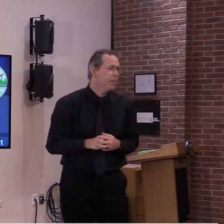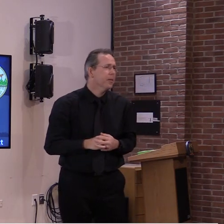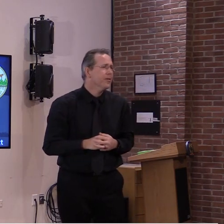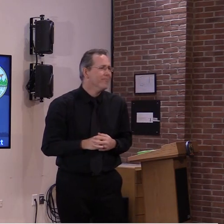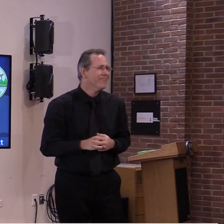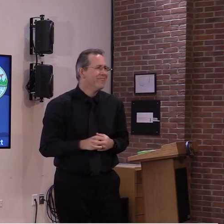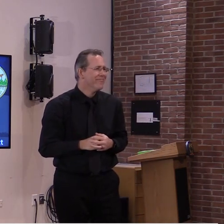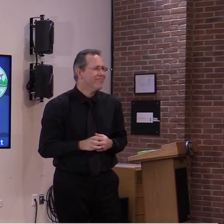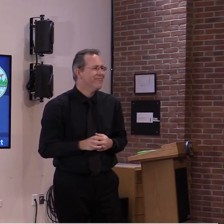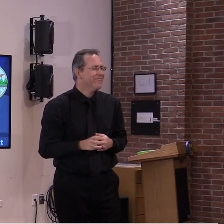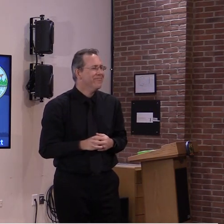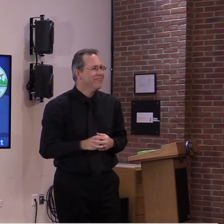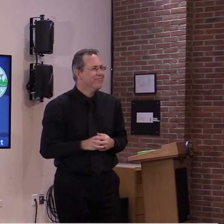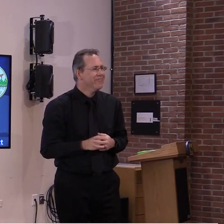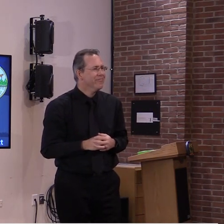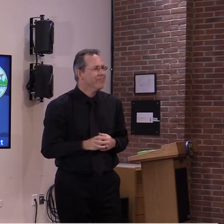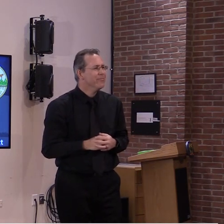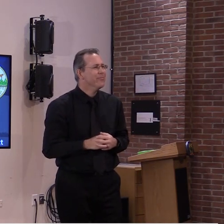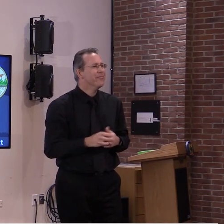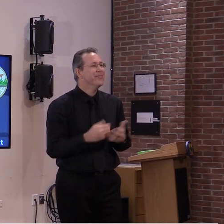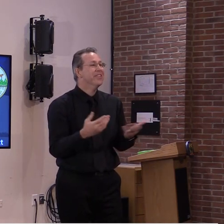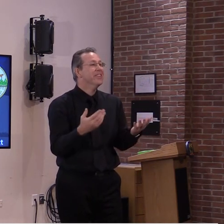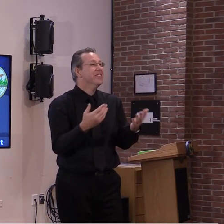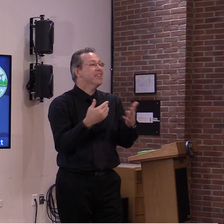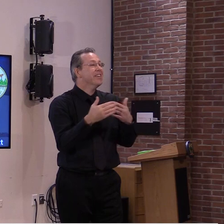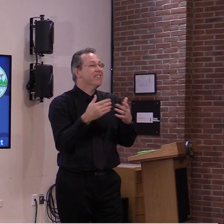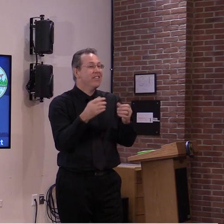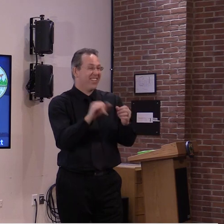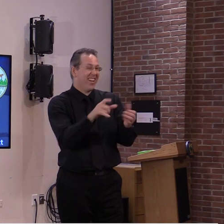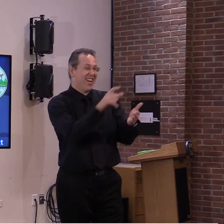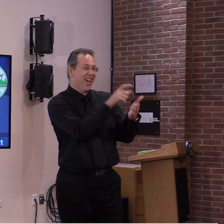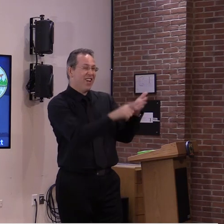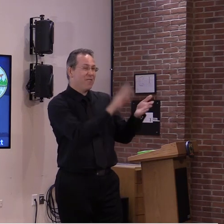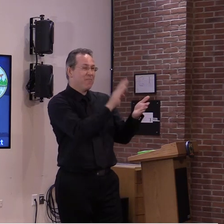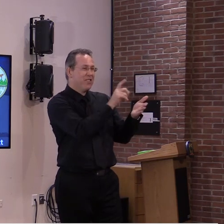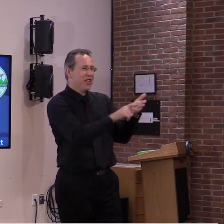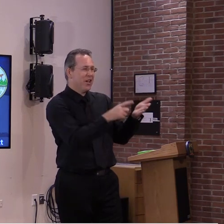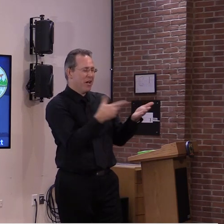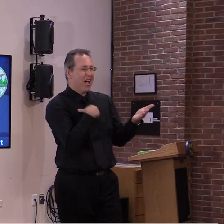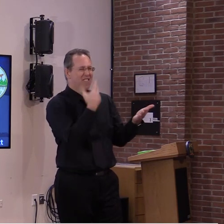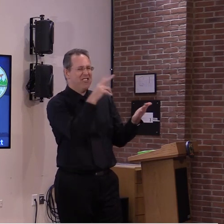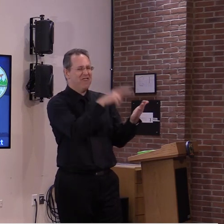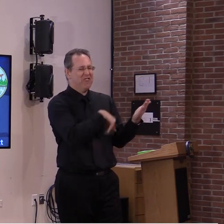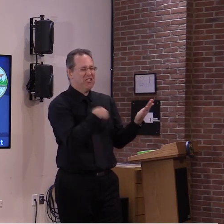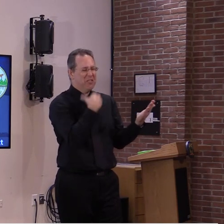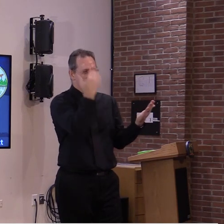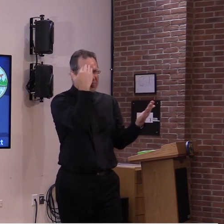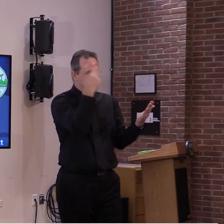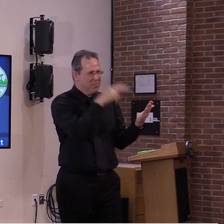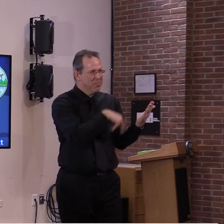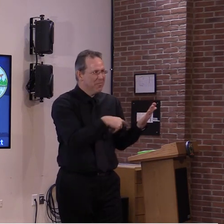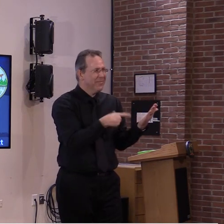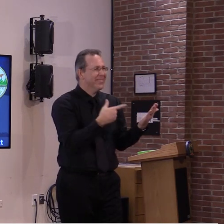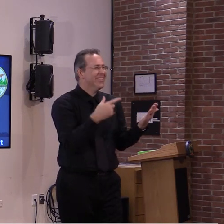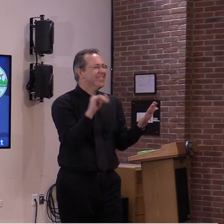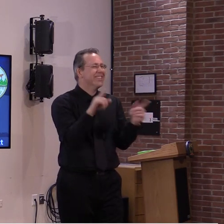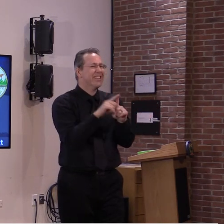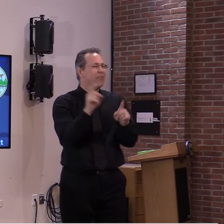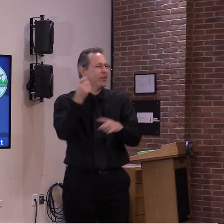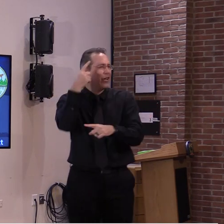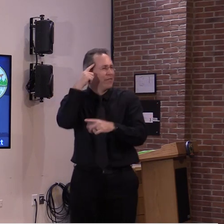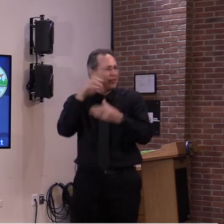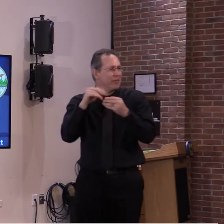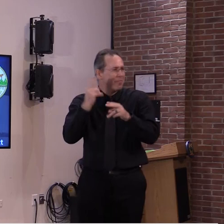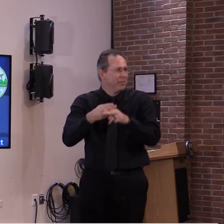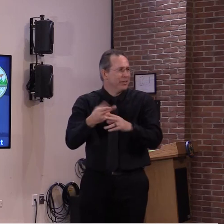Even without the op-ed, which I have not read, as the governor said, through the Medical Reserve Corps and